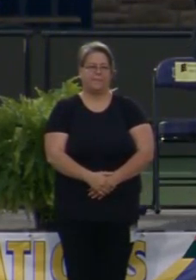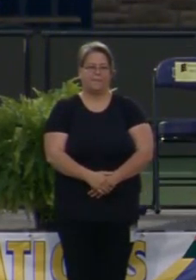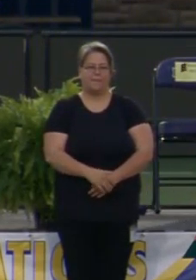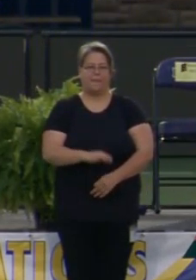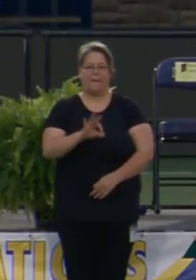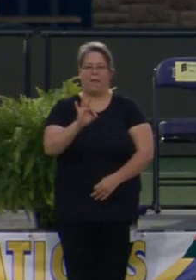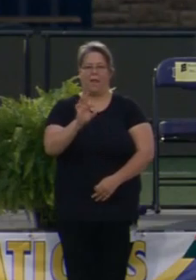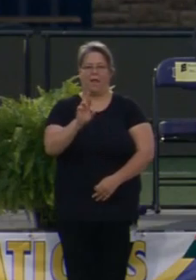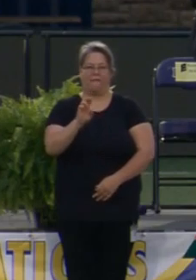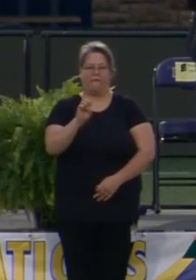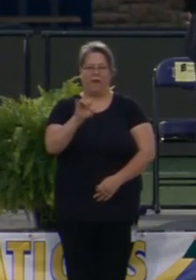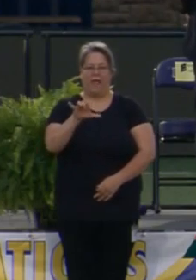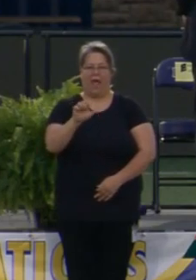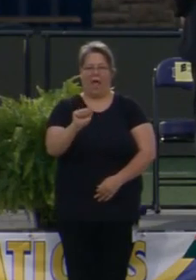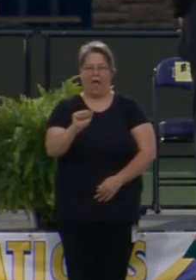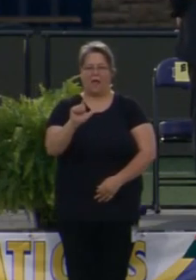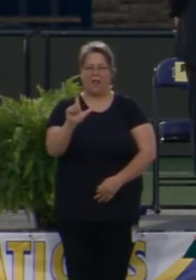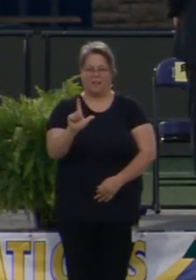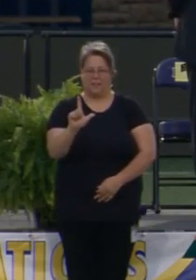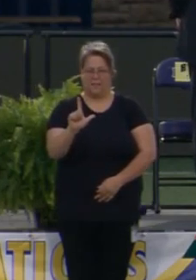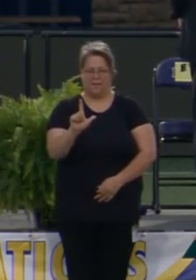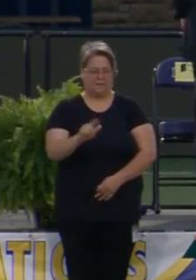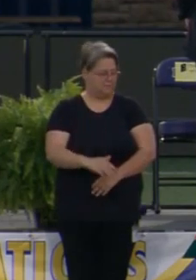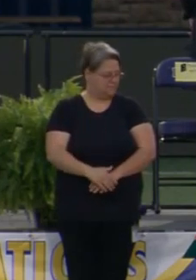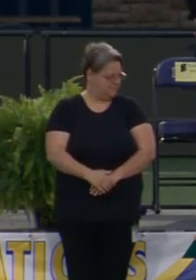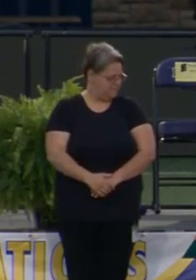Freya Lee.